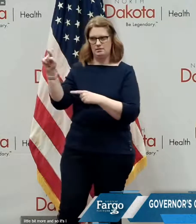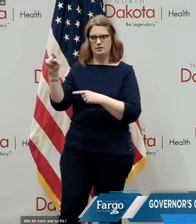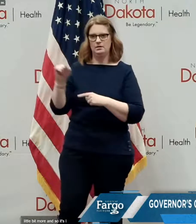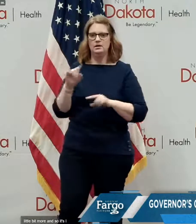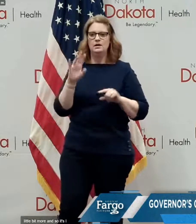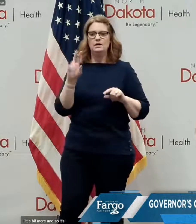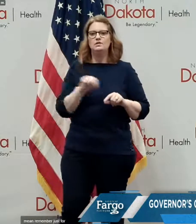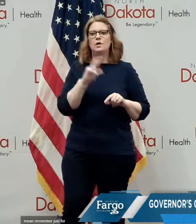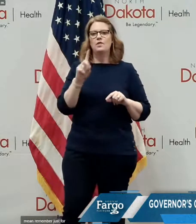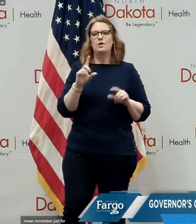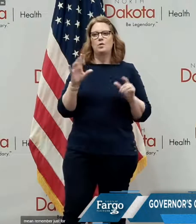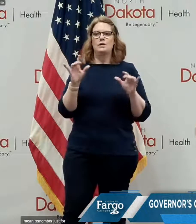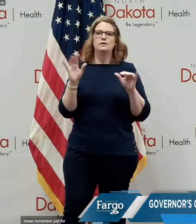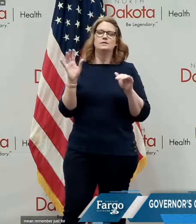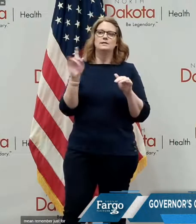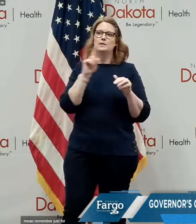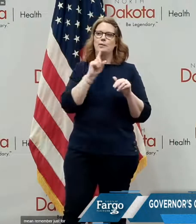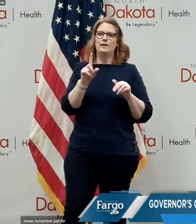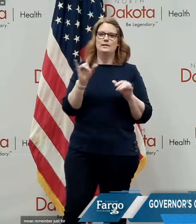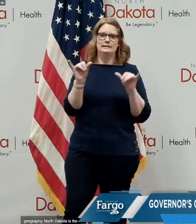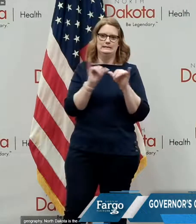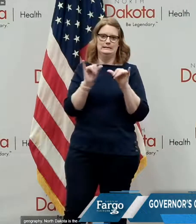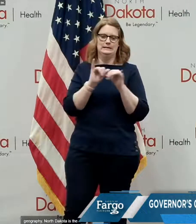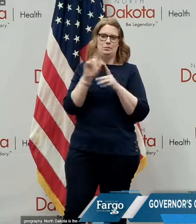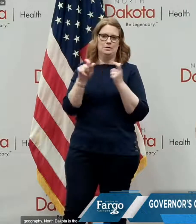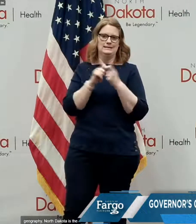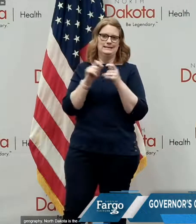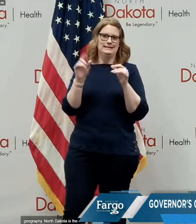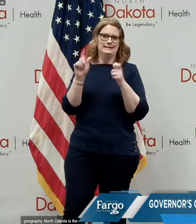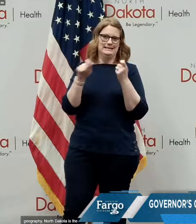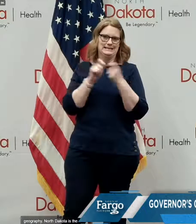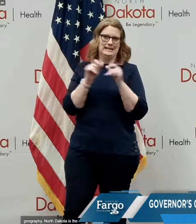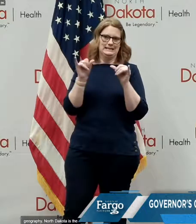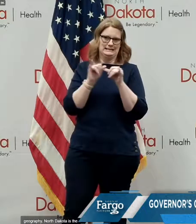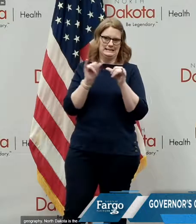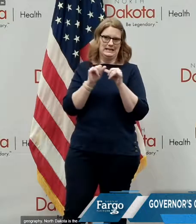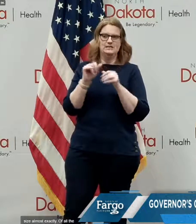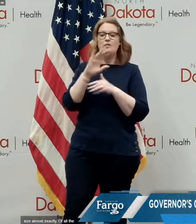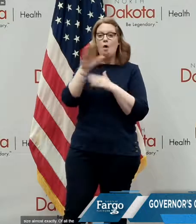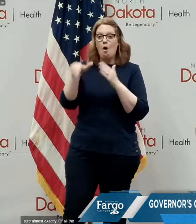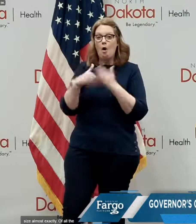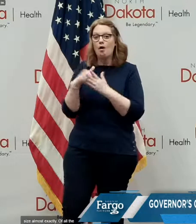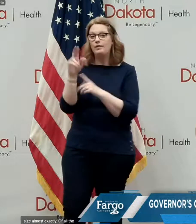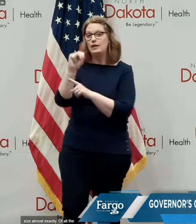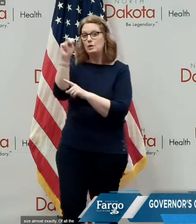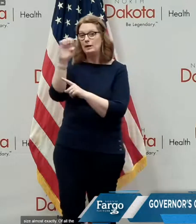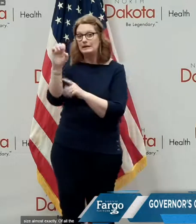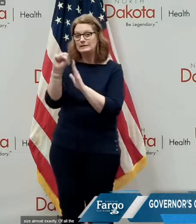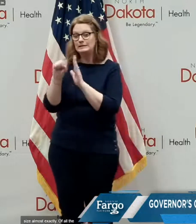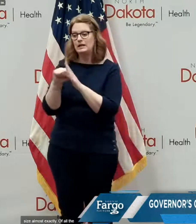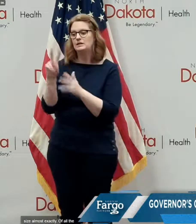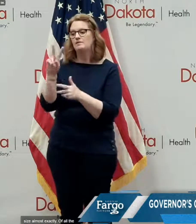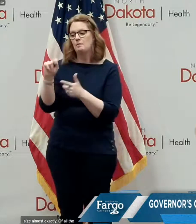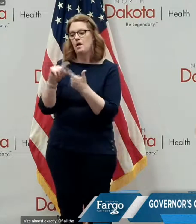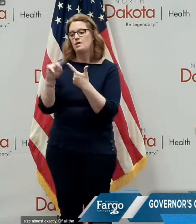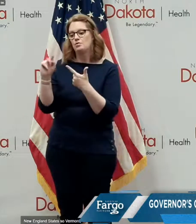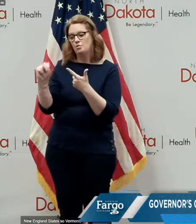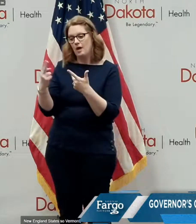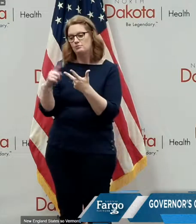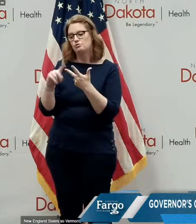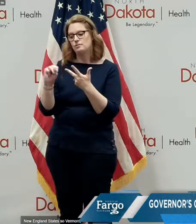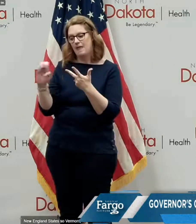North Dakota is the size almost exactly of all the New England states. So Vermont, New Hampshire,